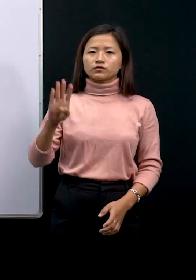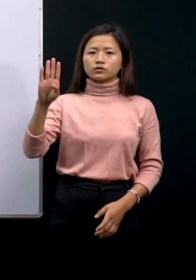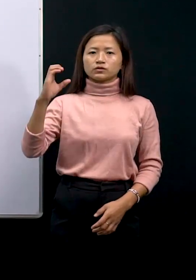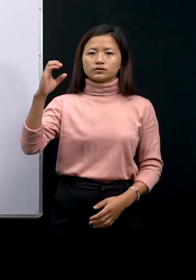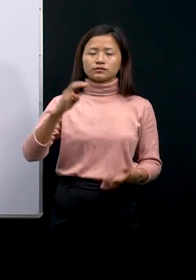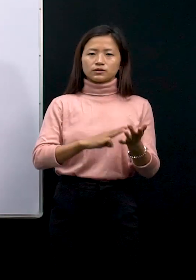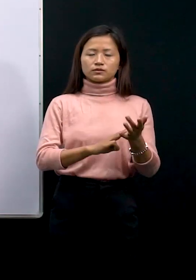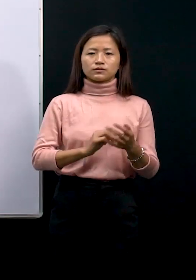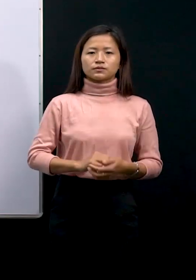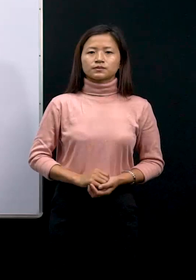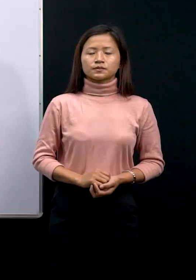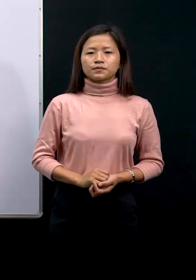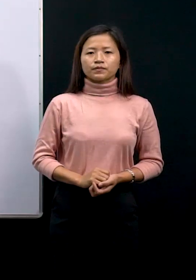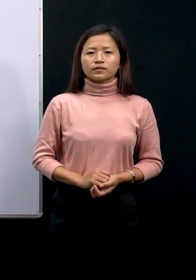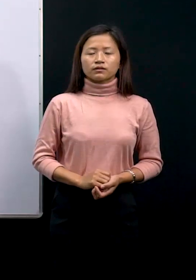Next.